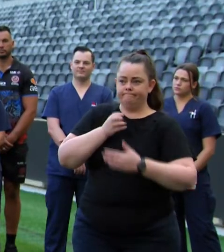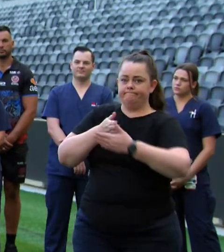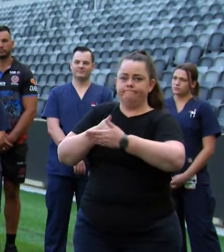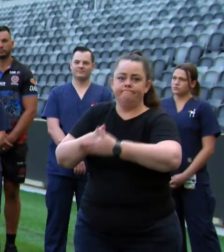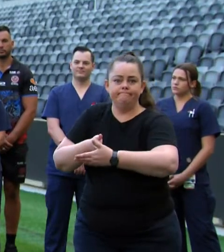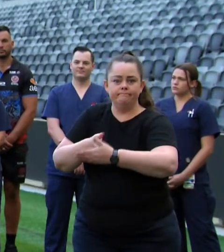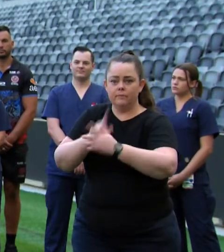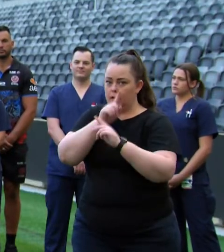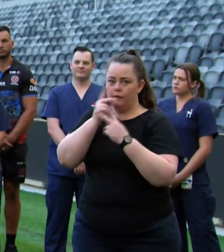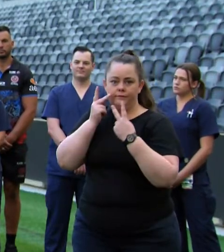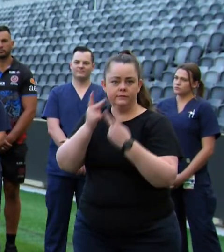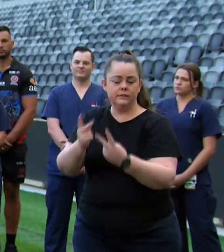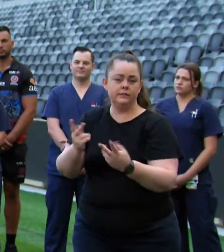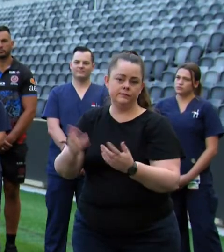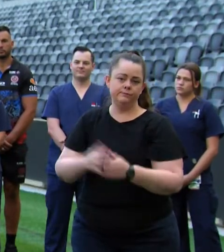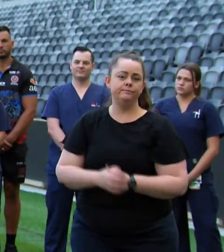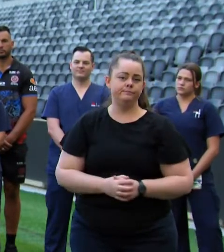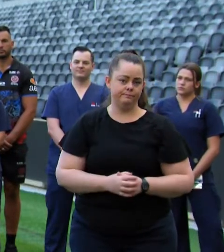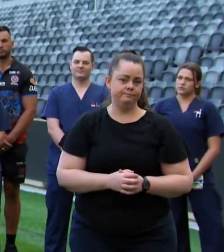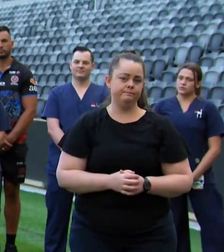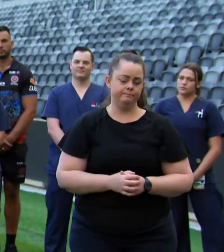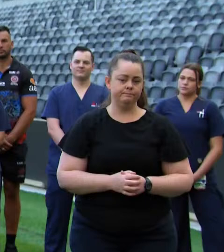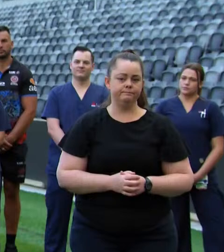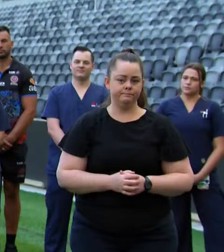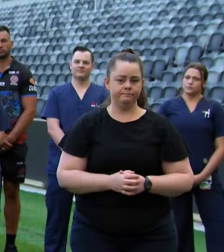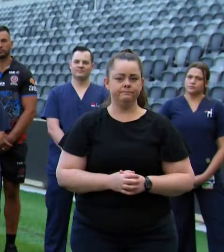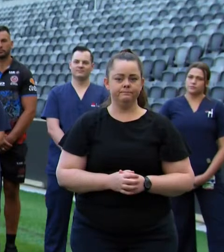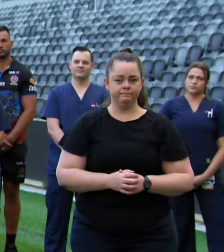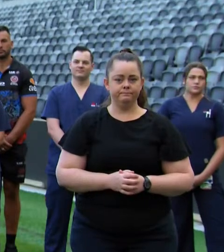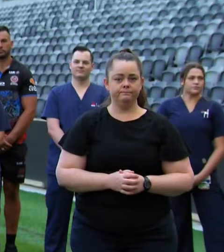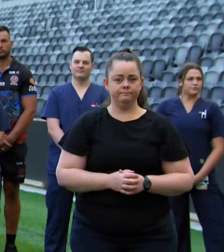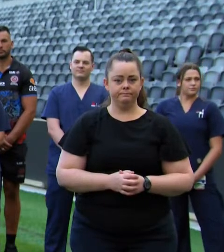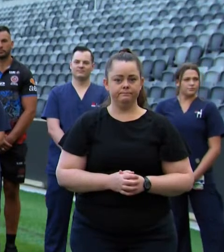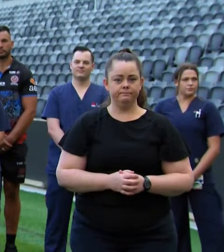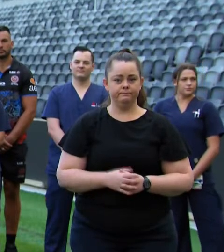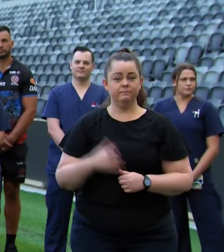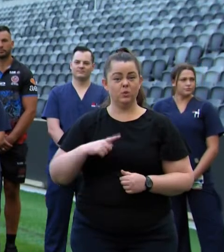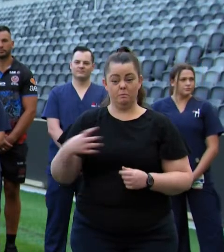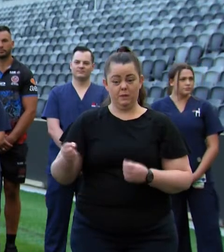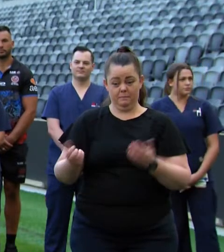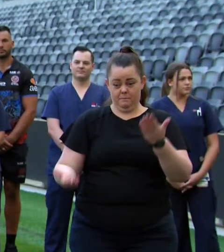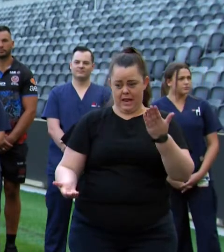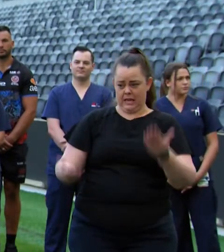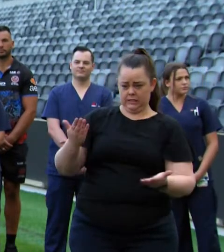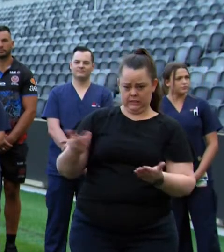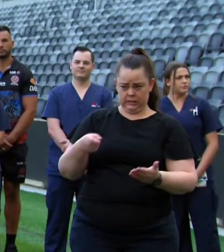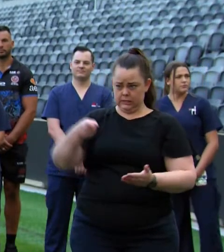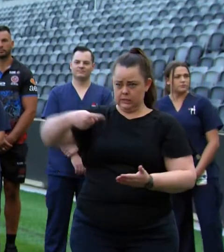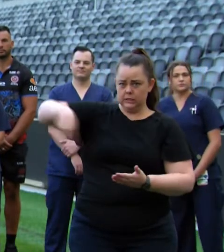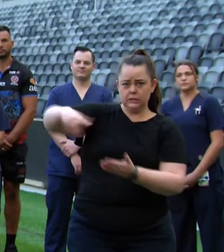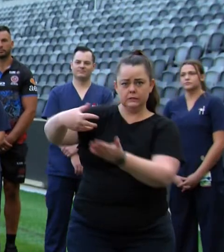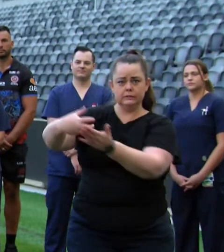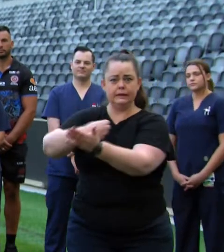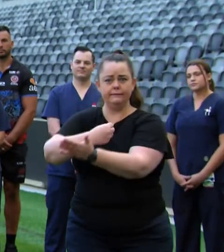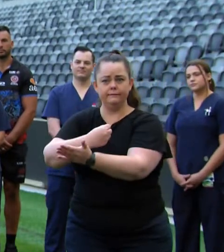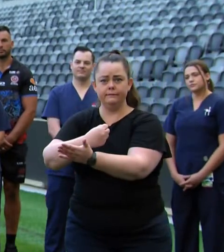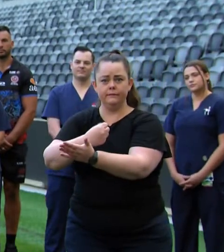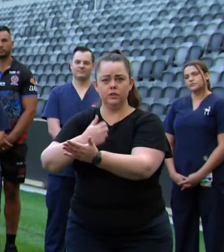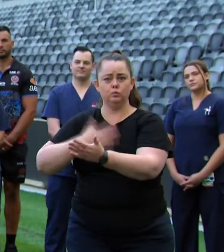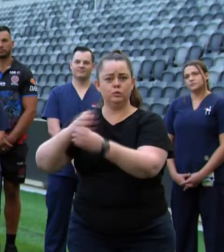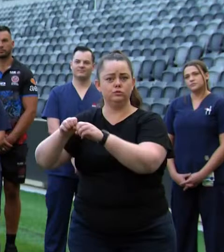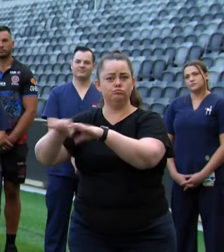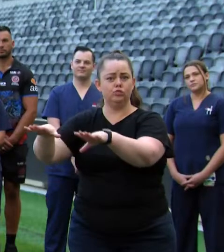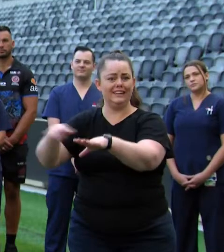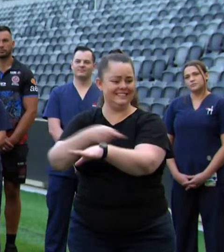have had to be limitations on visitors into hospitals, because obviously the balancing act is trying to make sure that we do